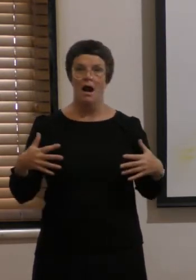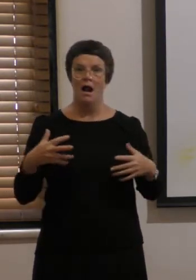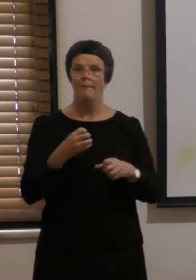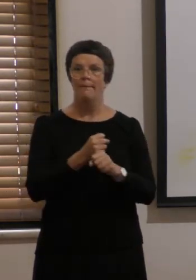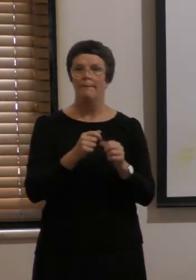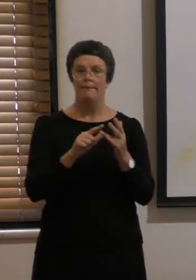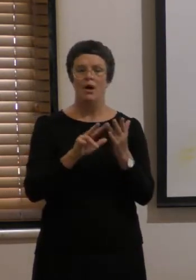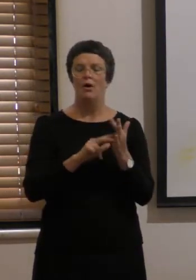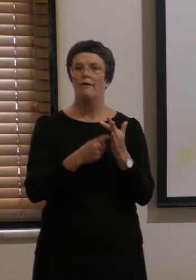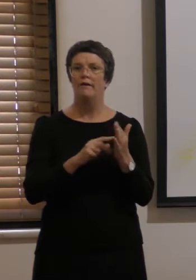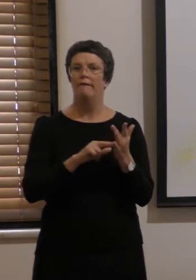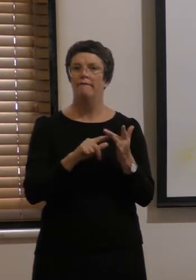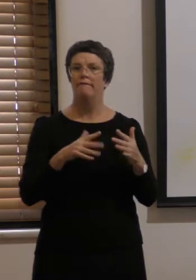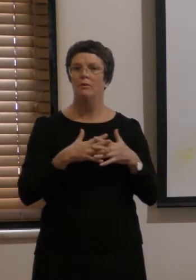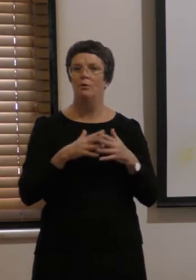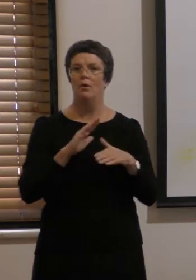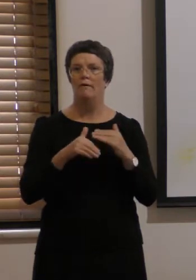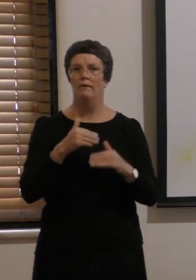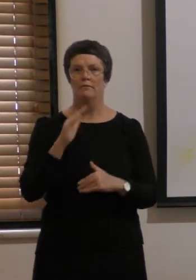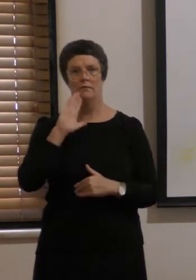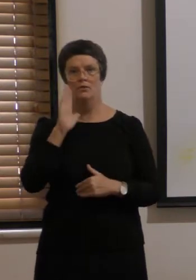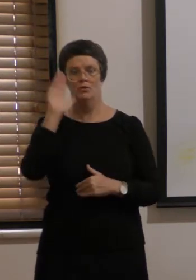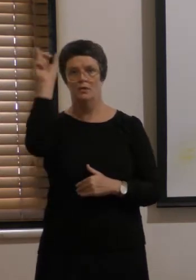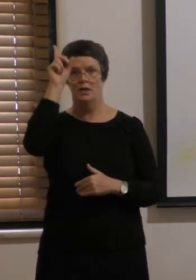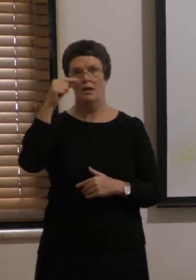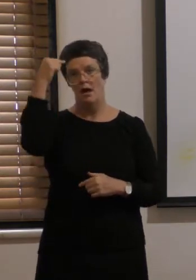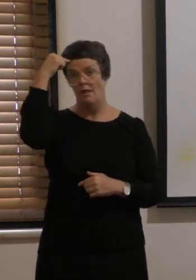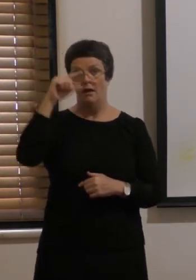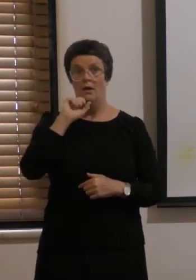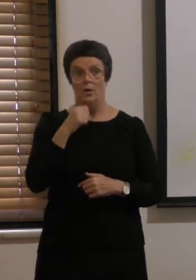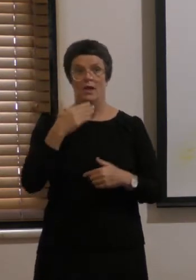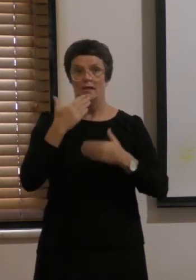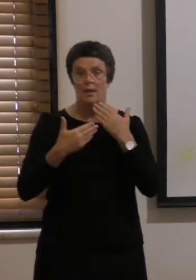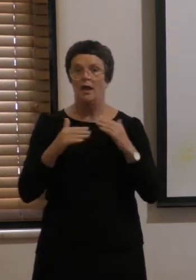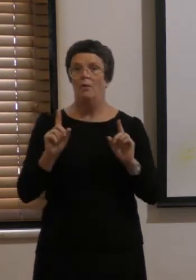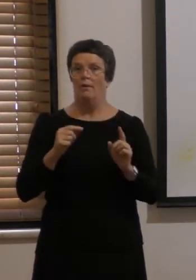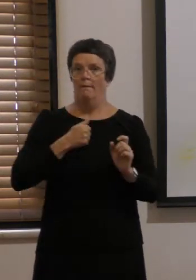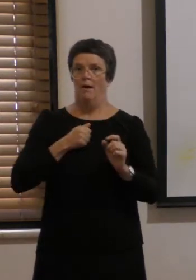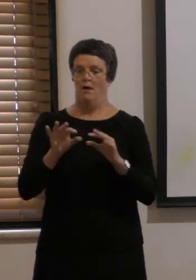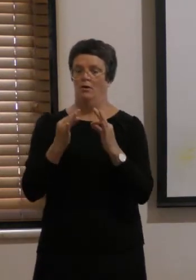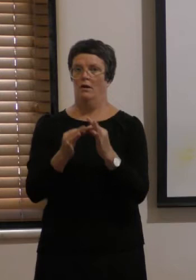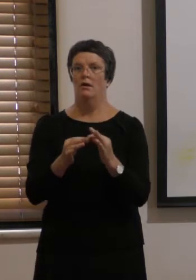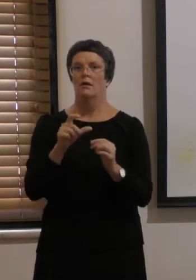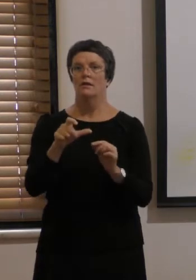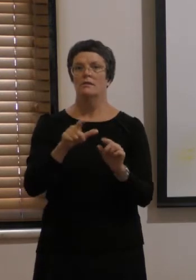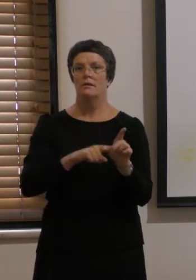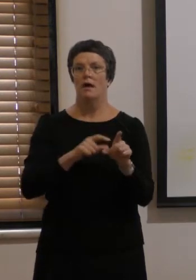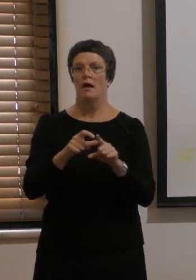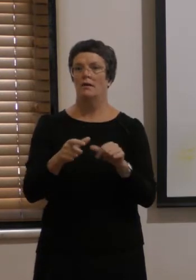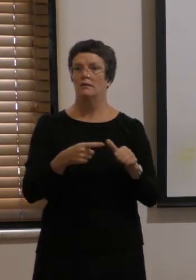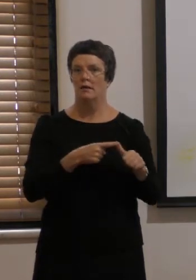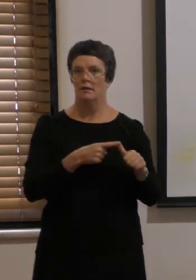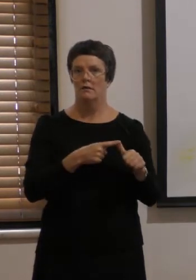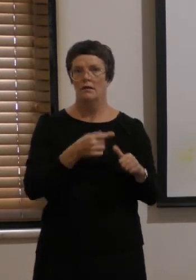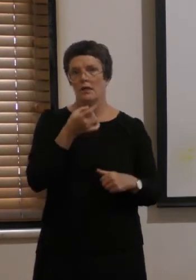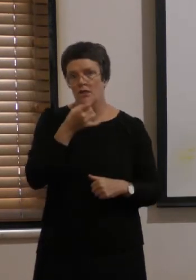going to talk about today. I thought I'd give some of you an explanation of what CYDA does, so Children and Young People with Disability Australia. Some of you may